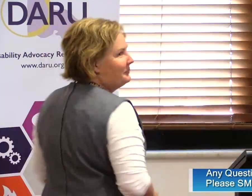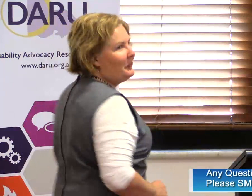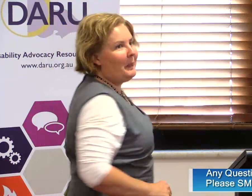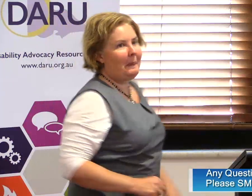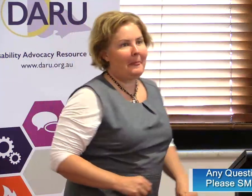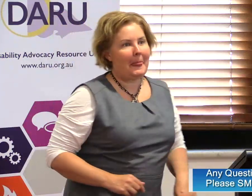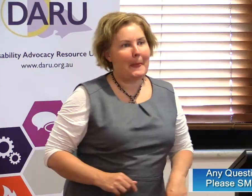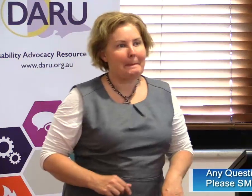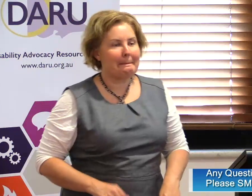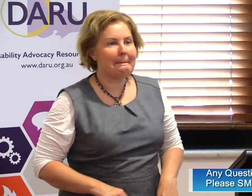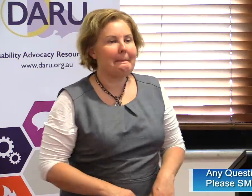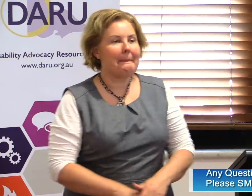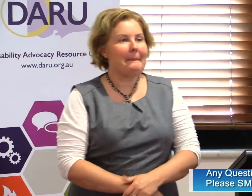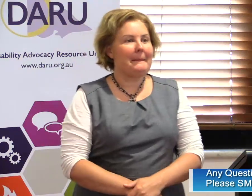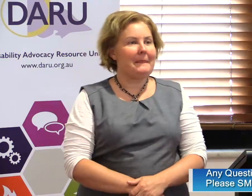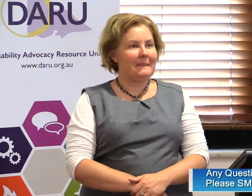No?